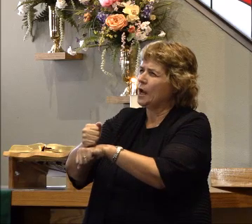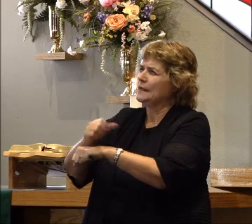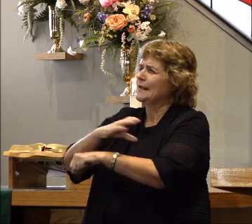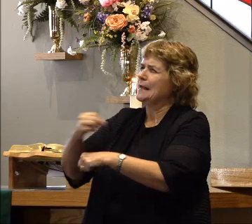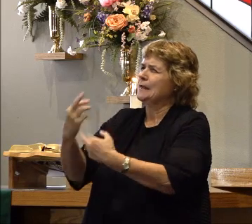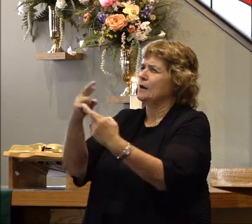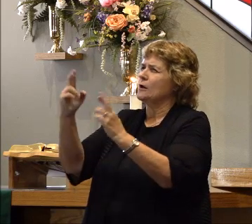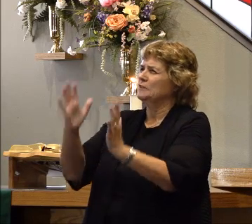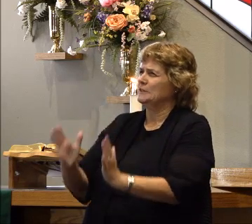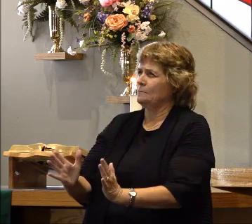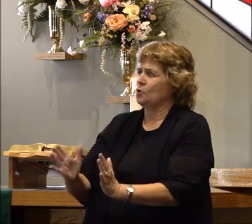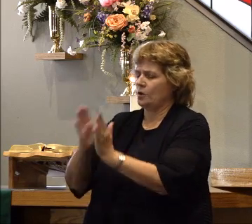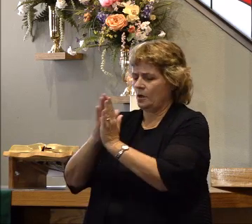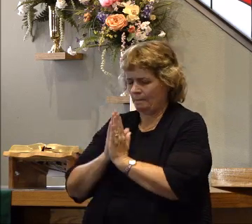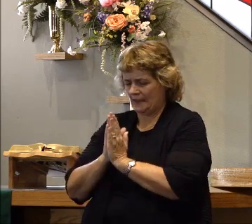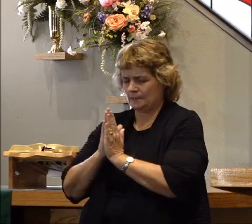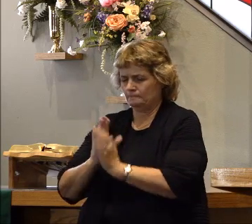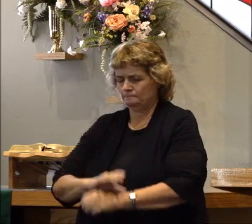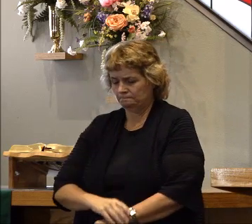Amen.